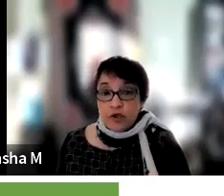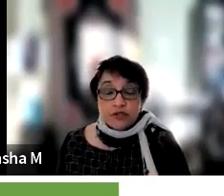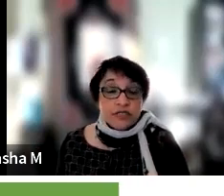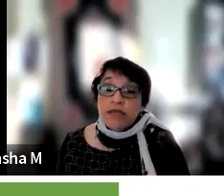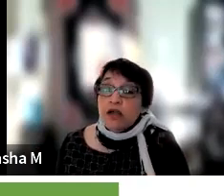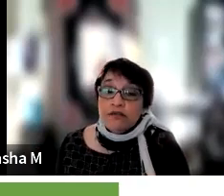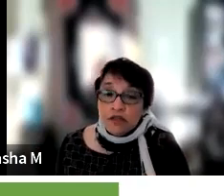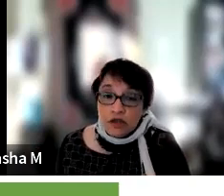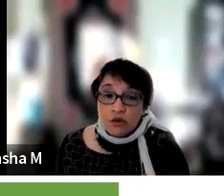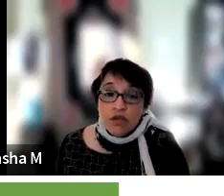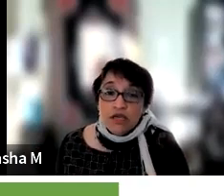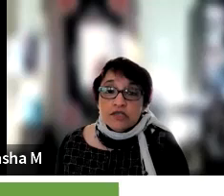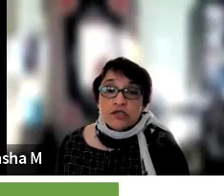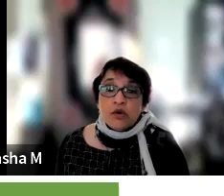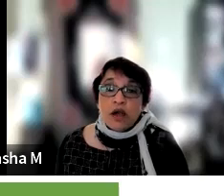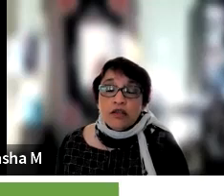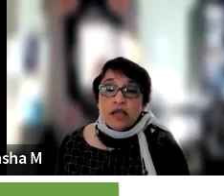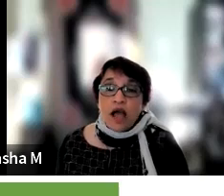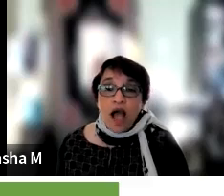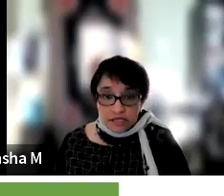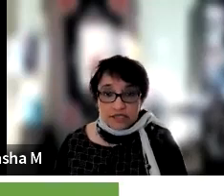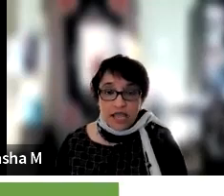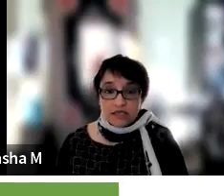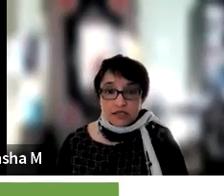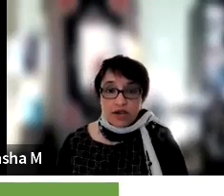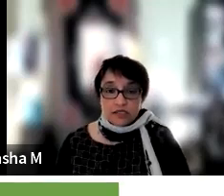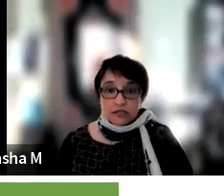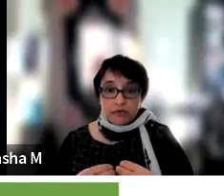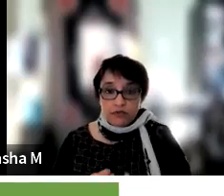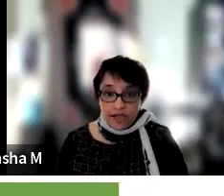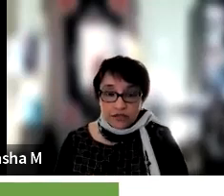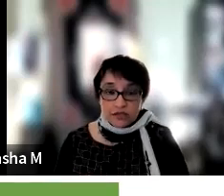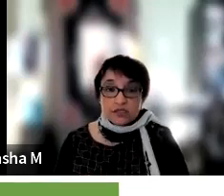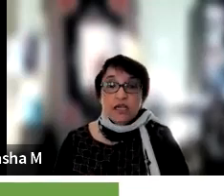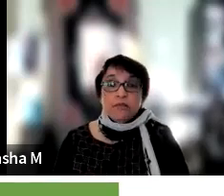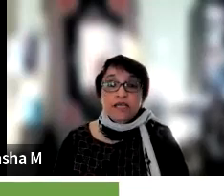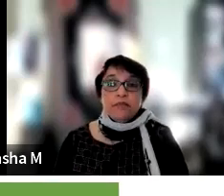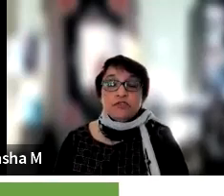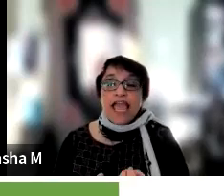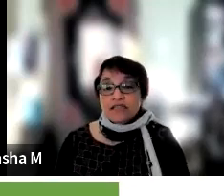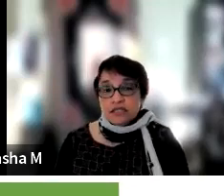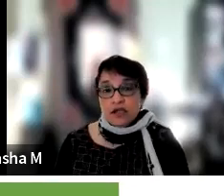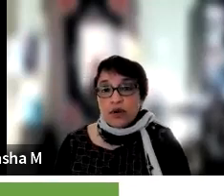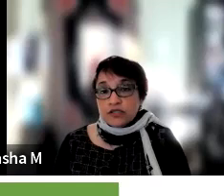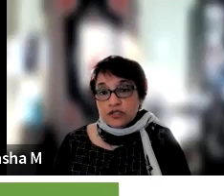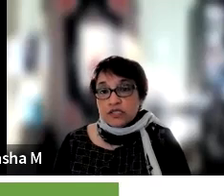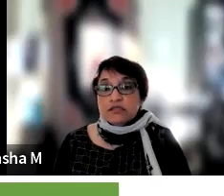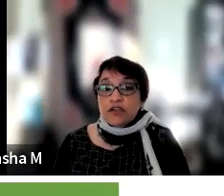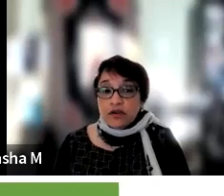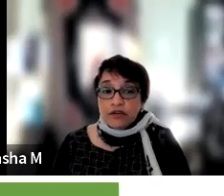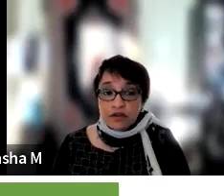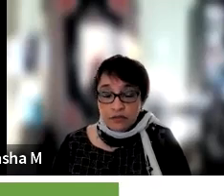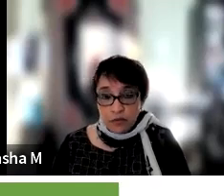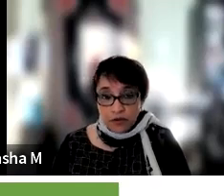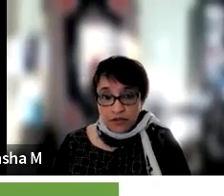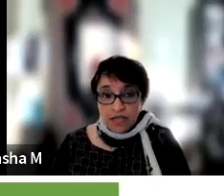first responders. They may not even know. So us as crisis providers being able to answer their questions is